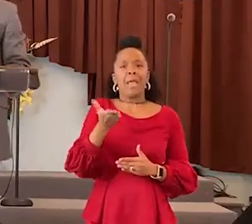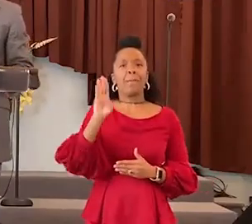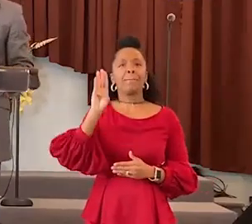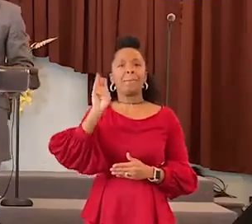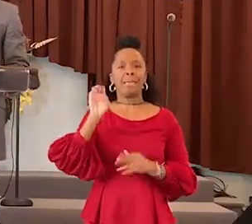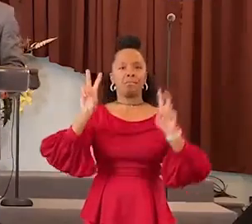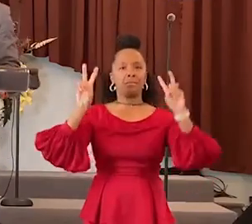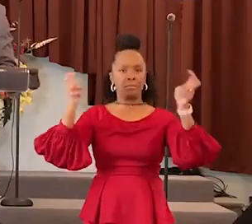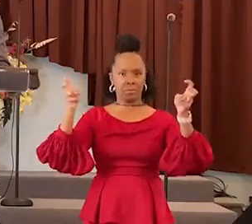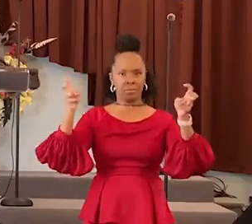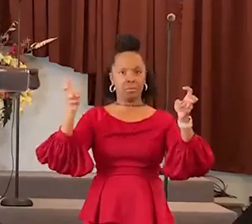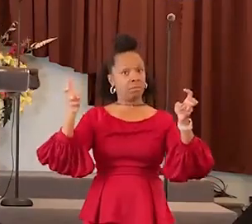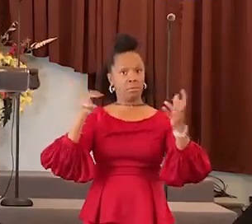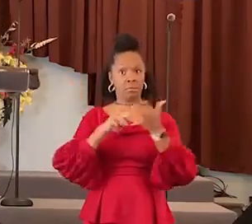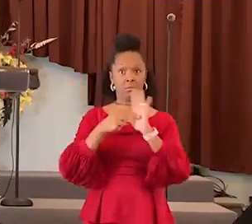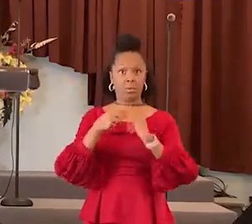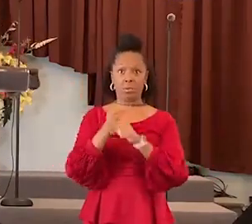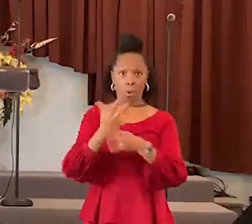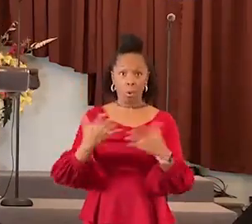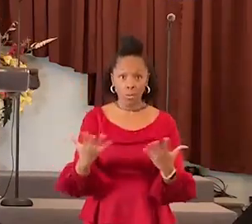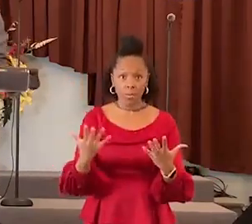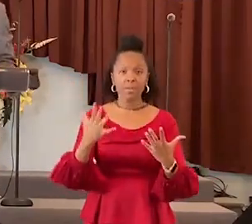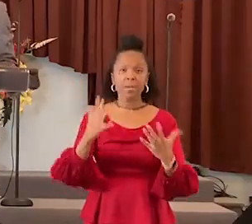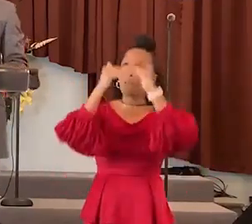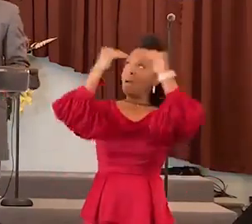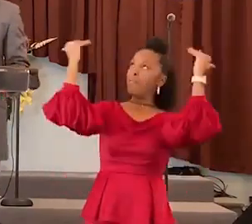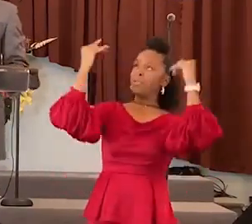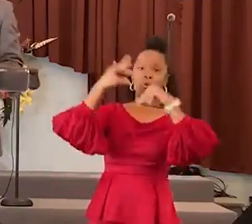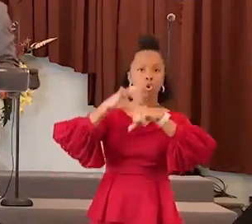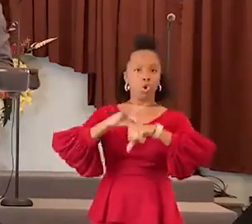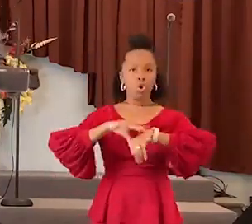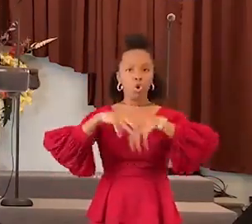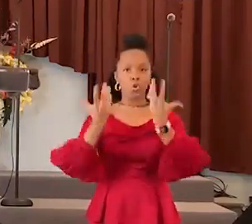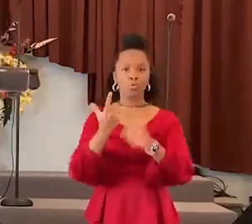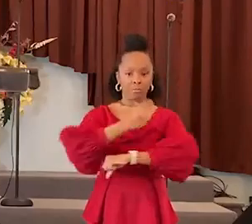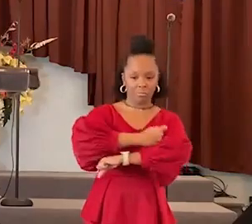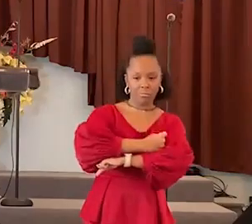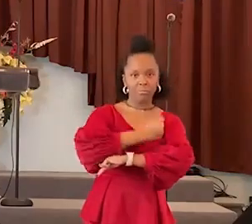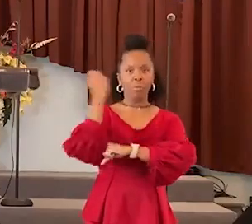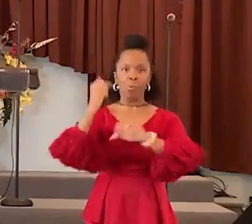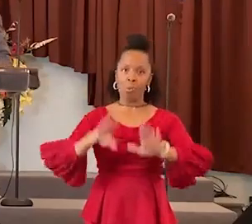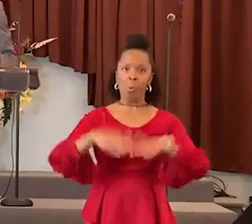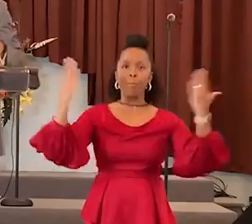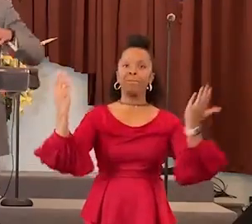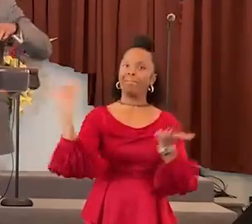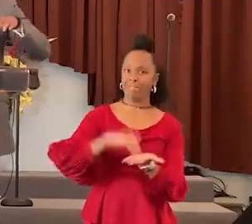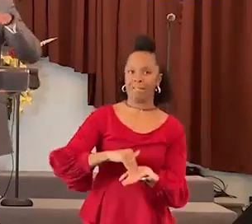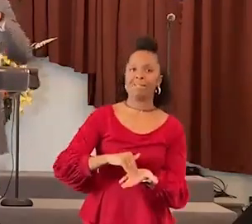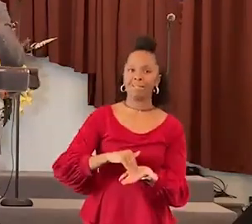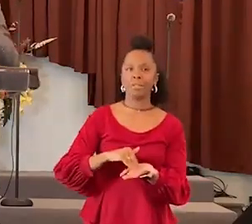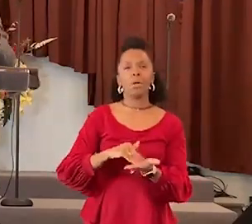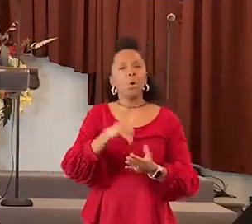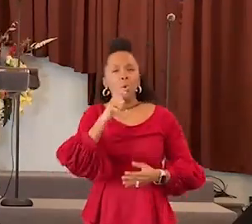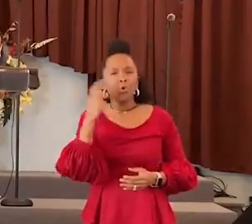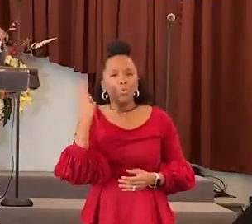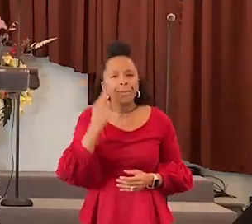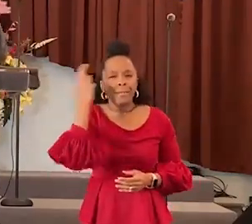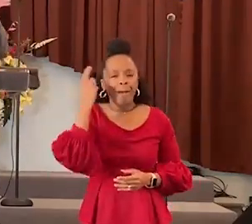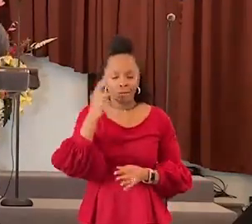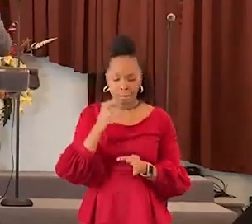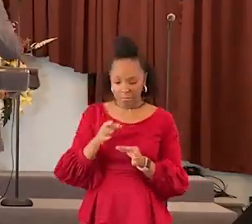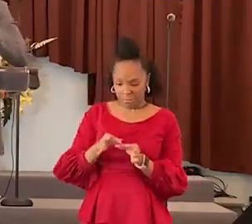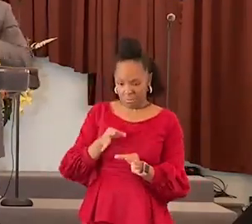the heavens and the earth once again. How long is there somebody here that realizes that the Spirit of God